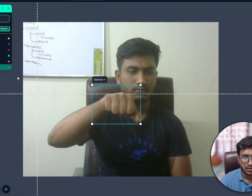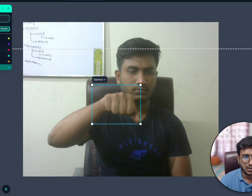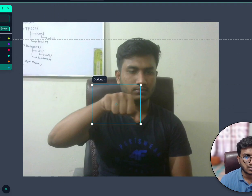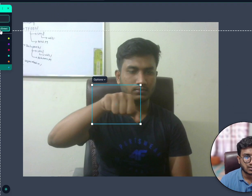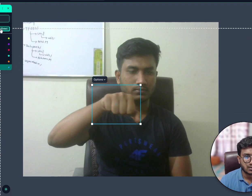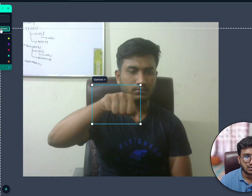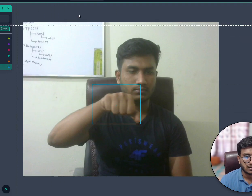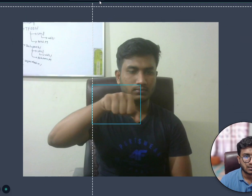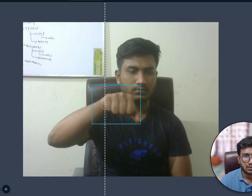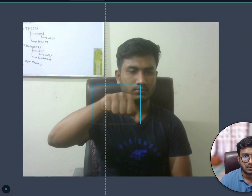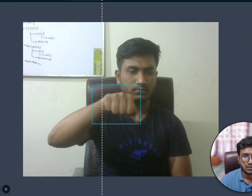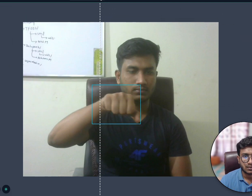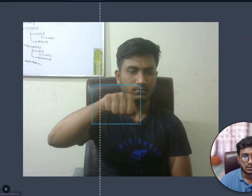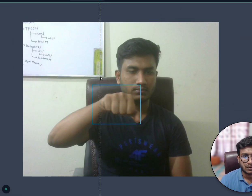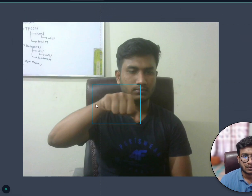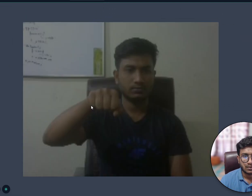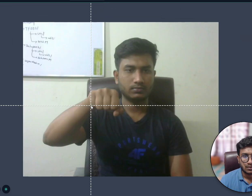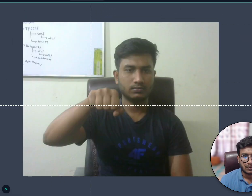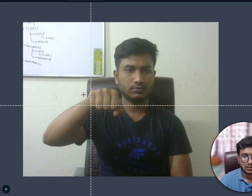This is also yes.